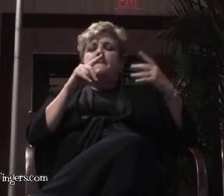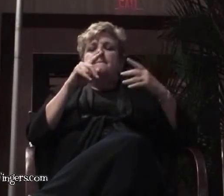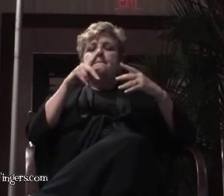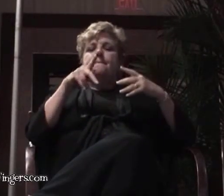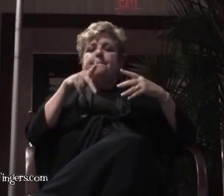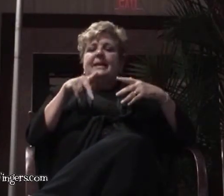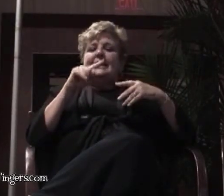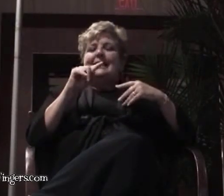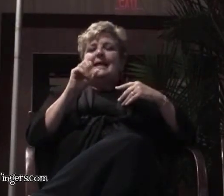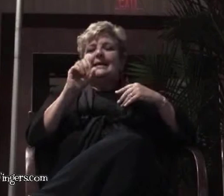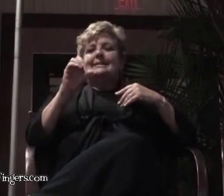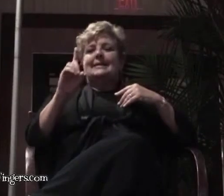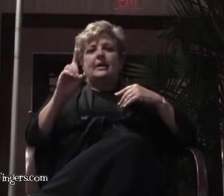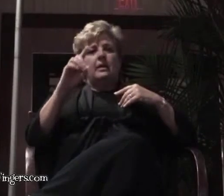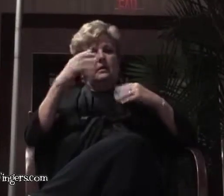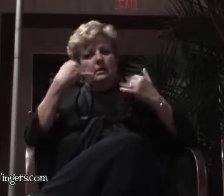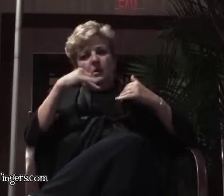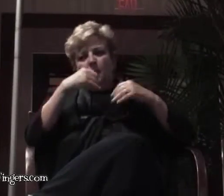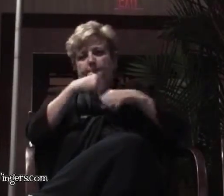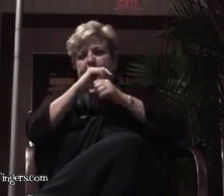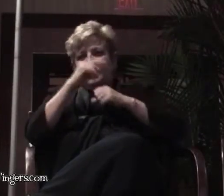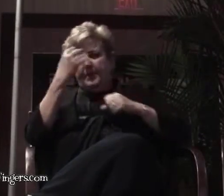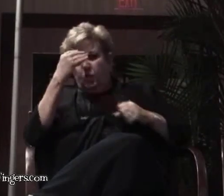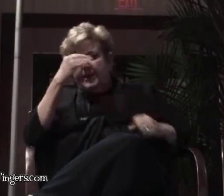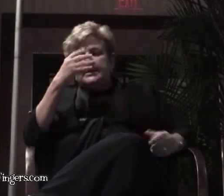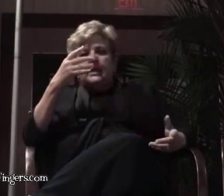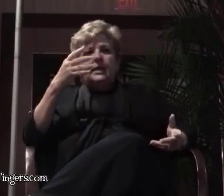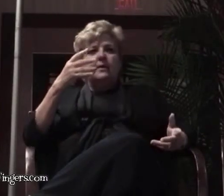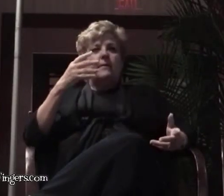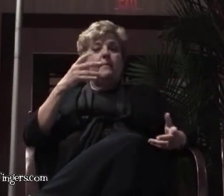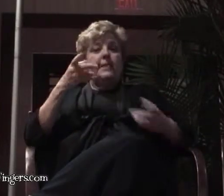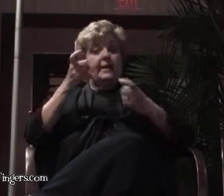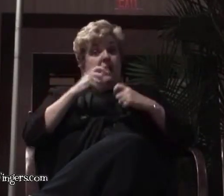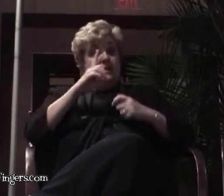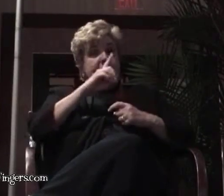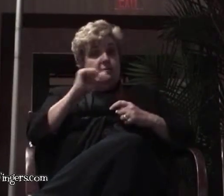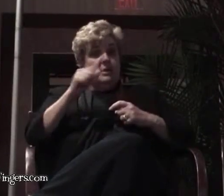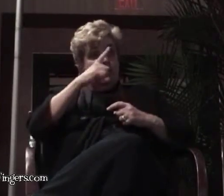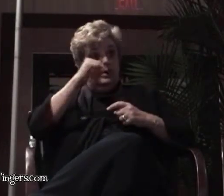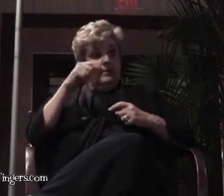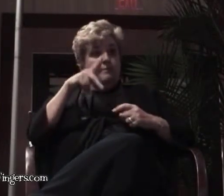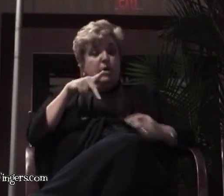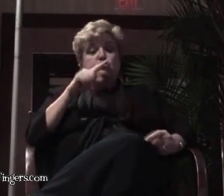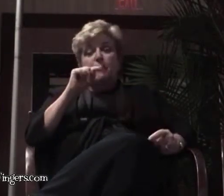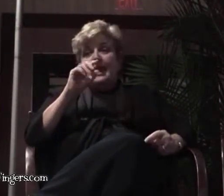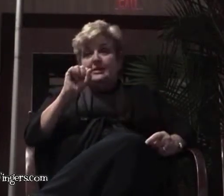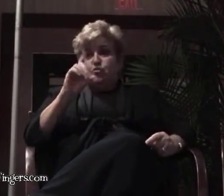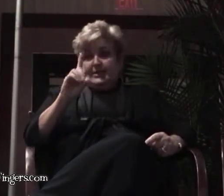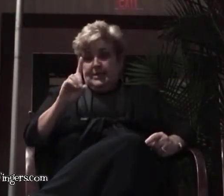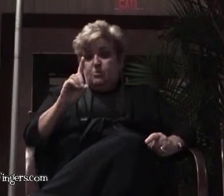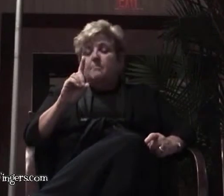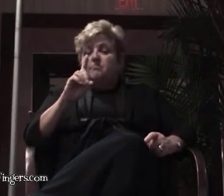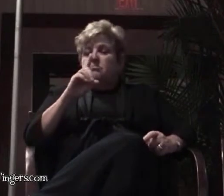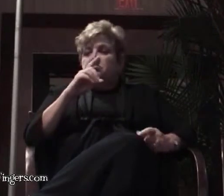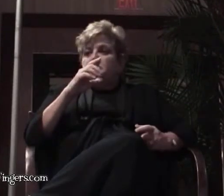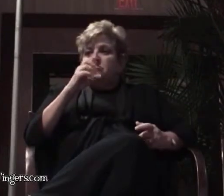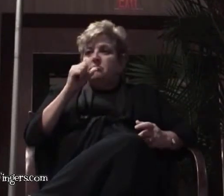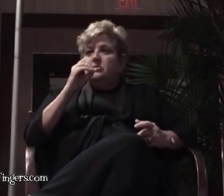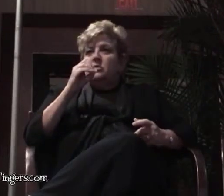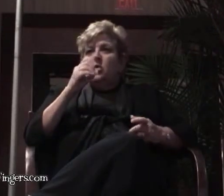me disability. They give me disability for my post-traumatic stress from combat, and they said I deserve disability compensation for my childhood